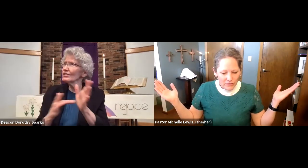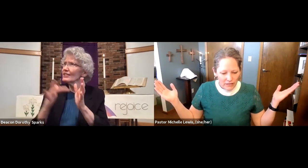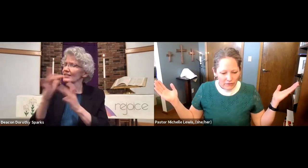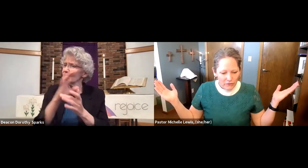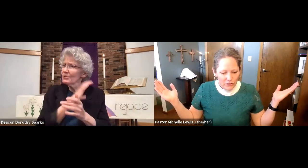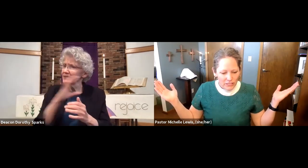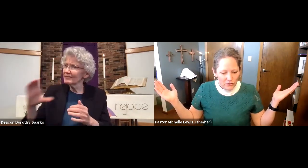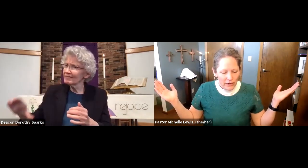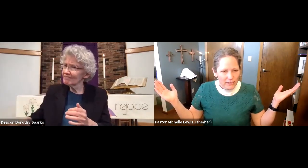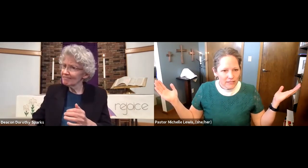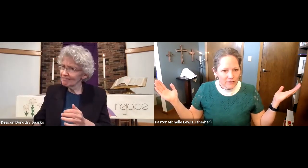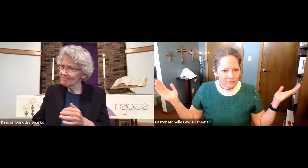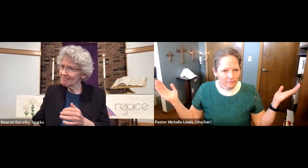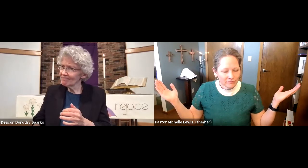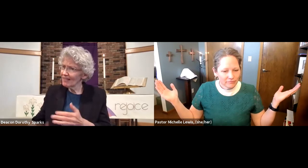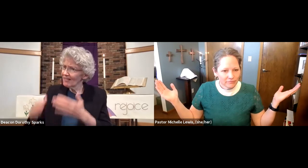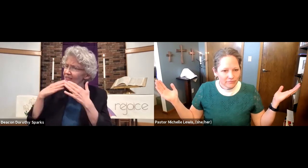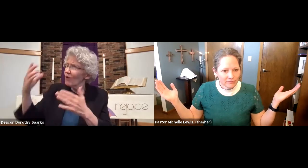through our Savior, Jesus Christ.